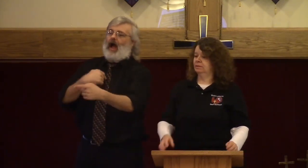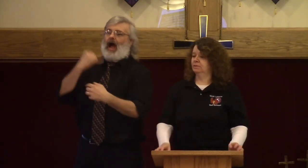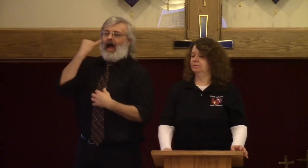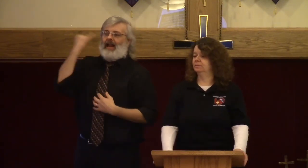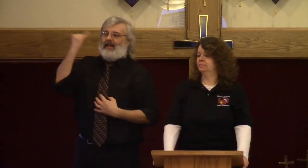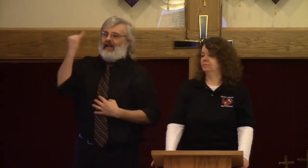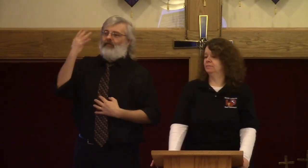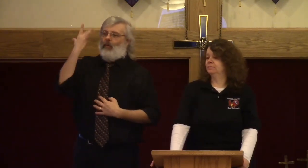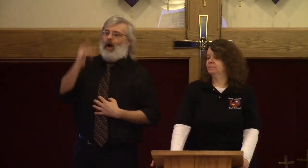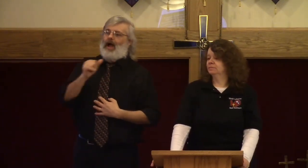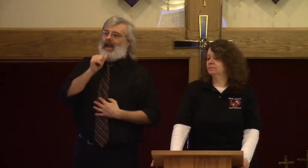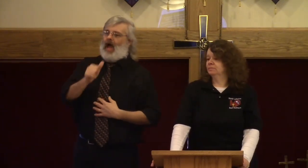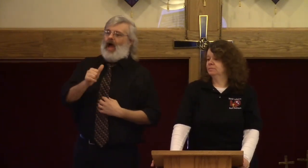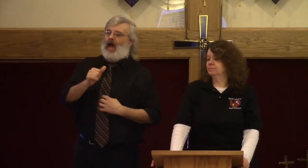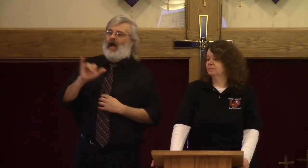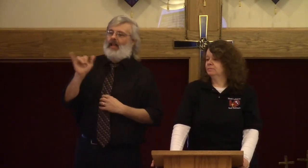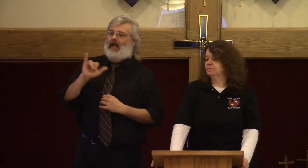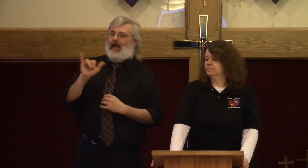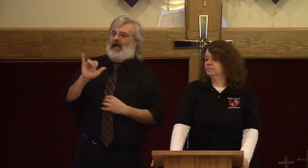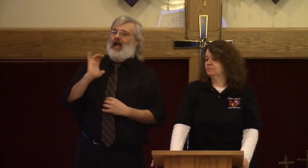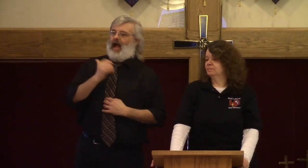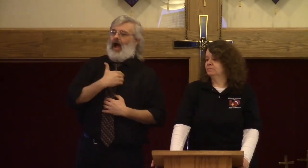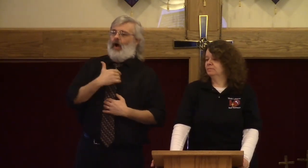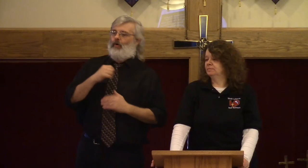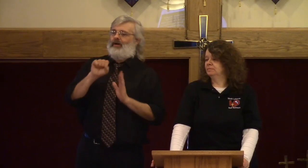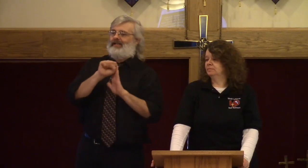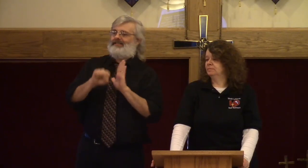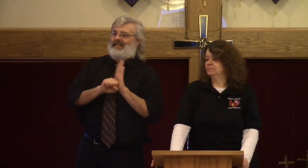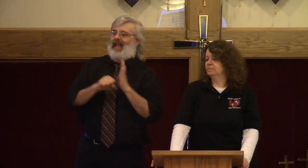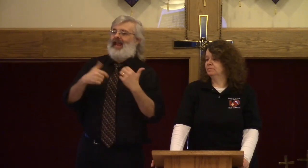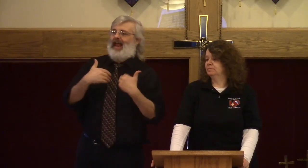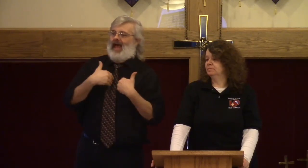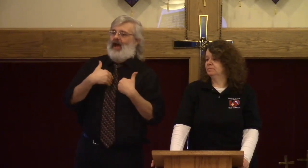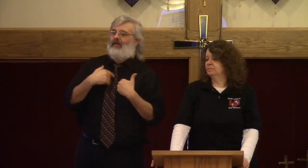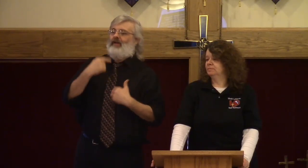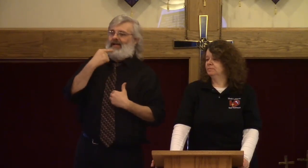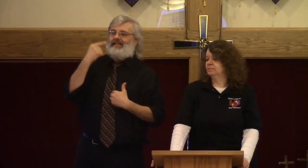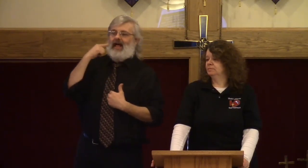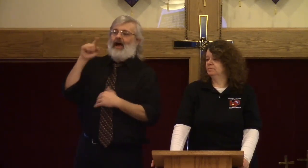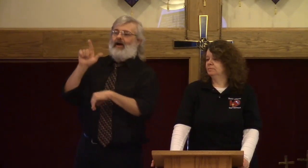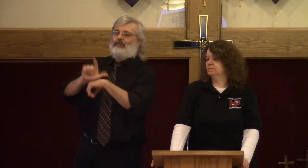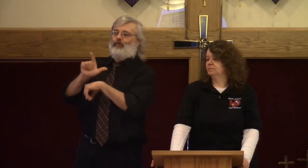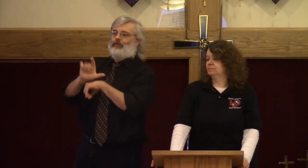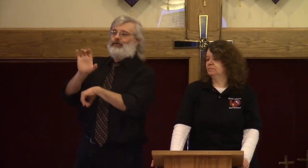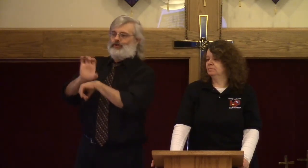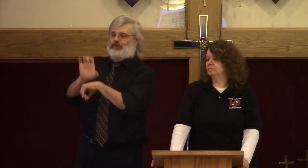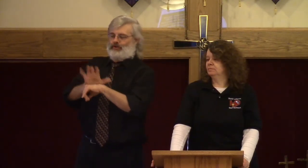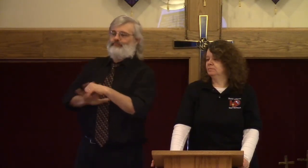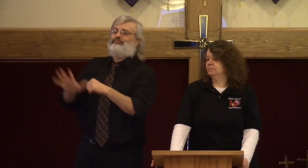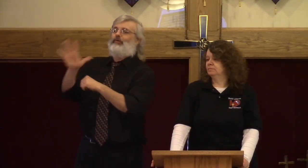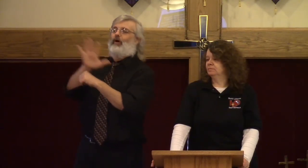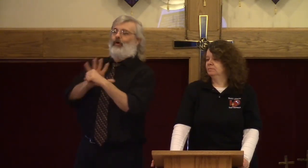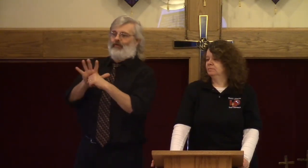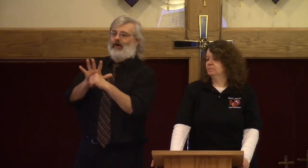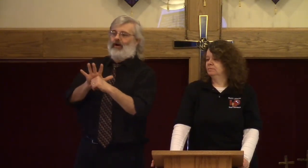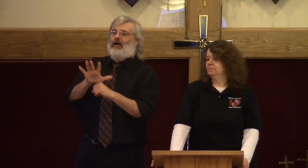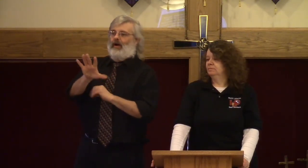I have an idea why not, like, our state have the Lutheran churches all over.